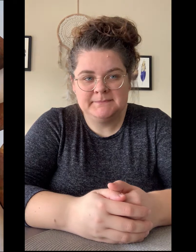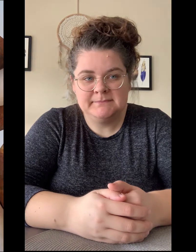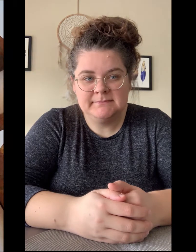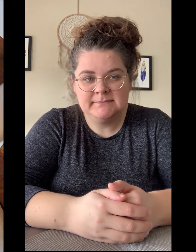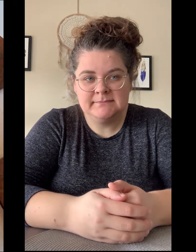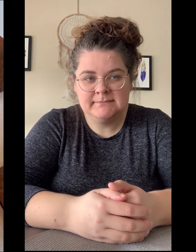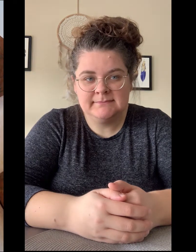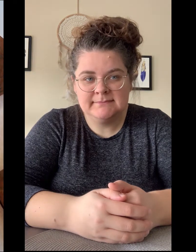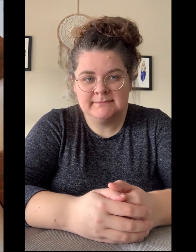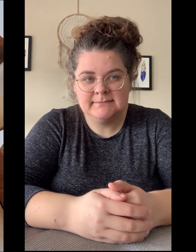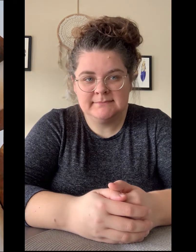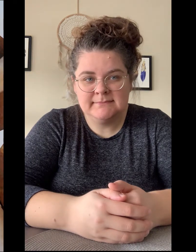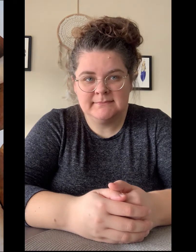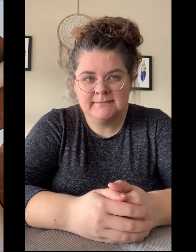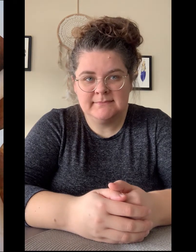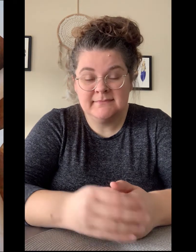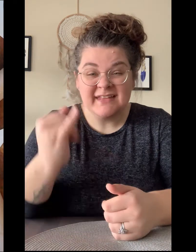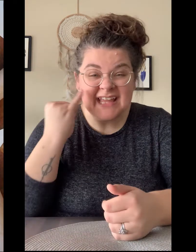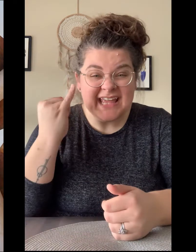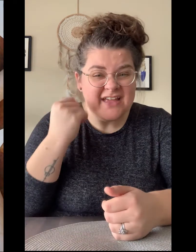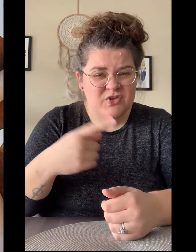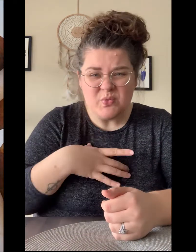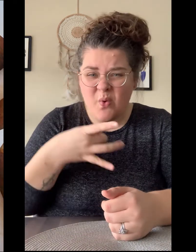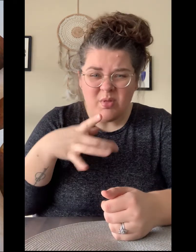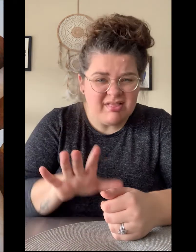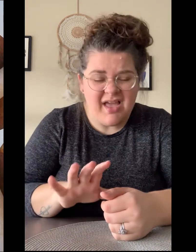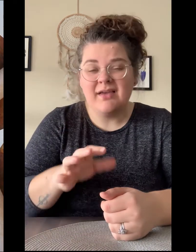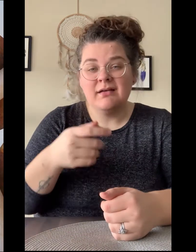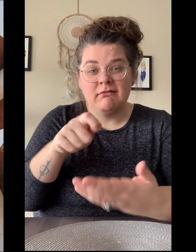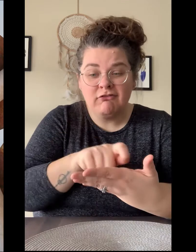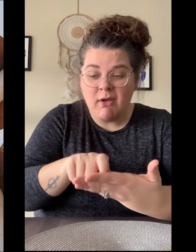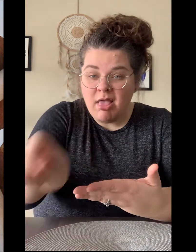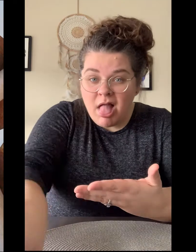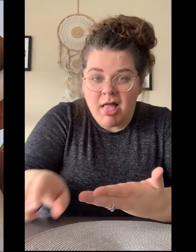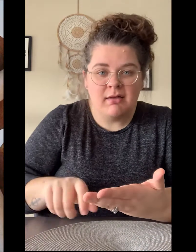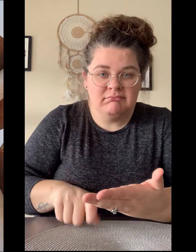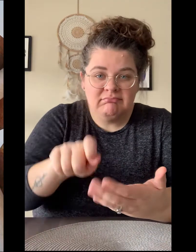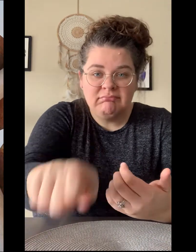If you don't like, just keep putting crayons down like this. Color one.